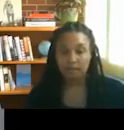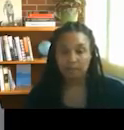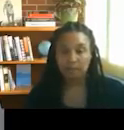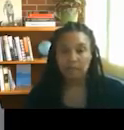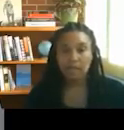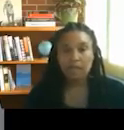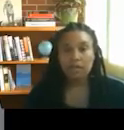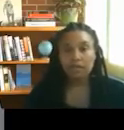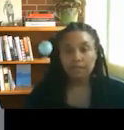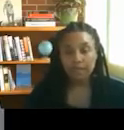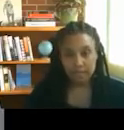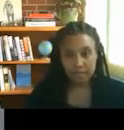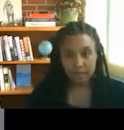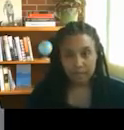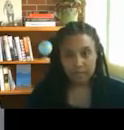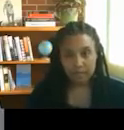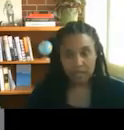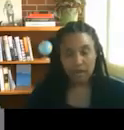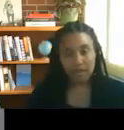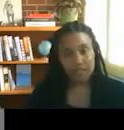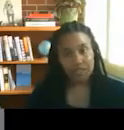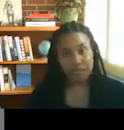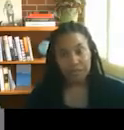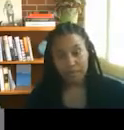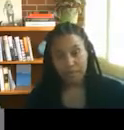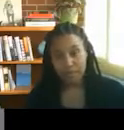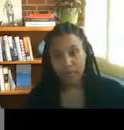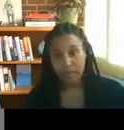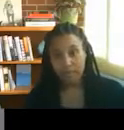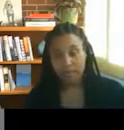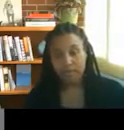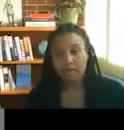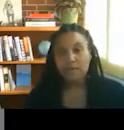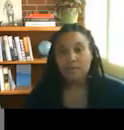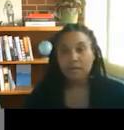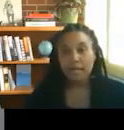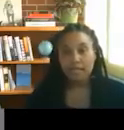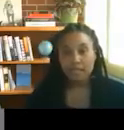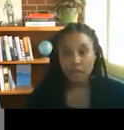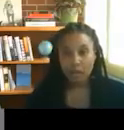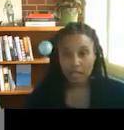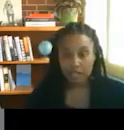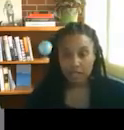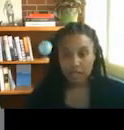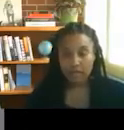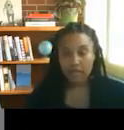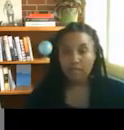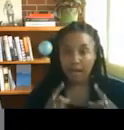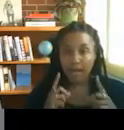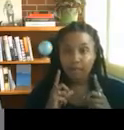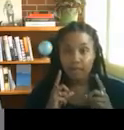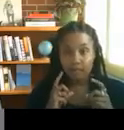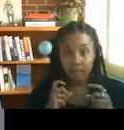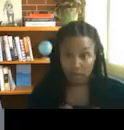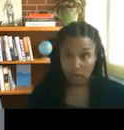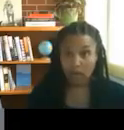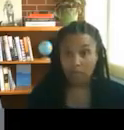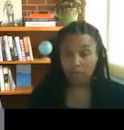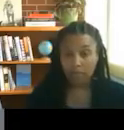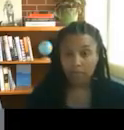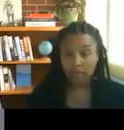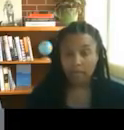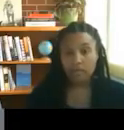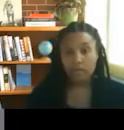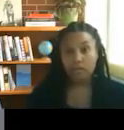ASL. Your facial expressions are extremely important. When I'm asking a question, my eyebrows might go